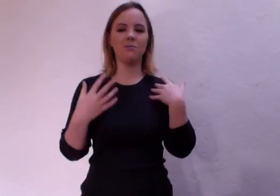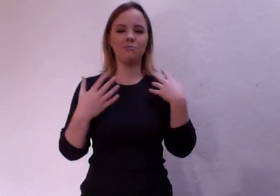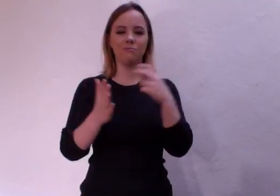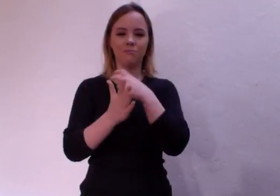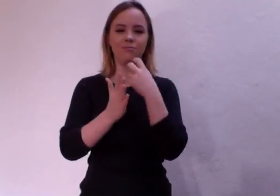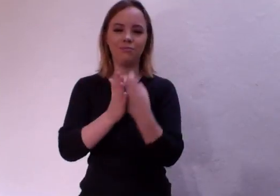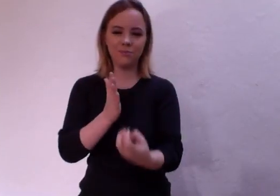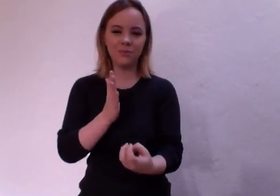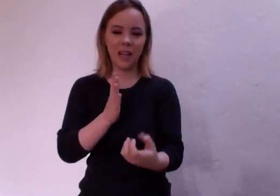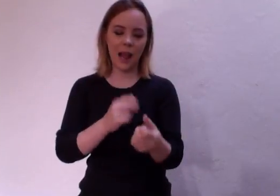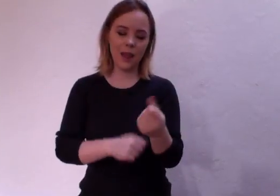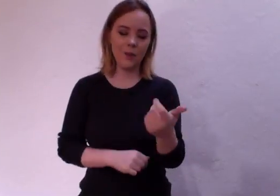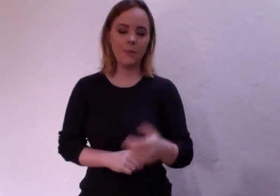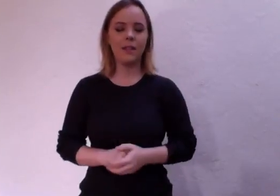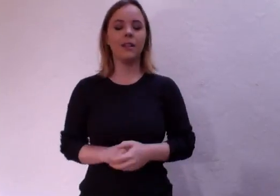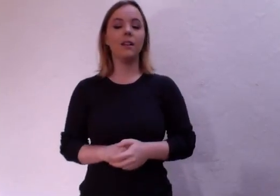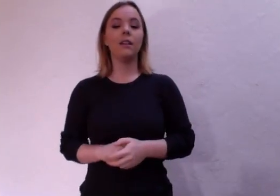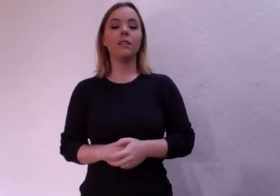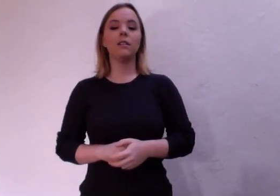Okay, so